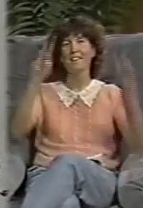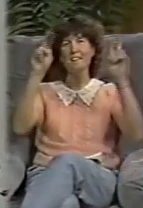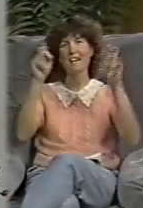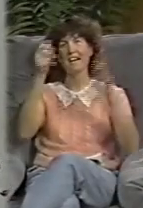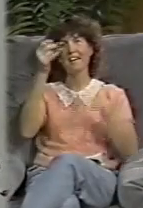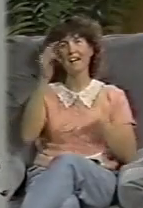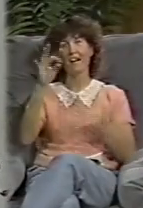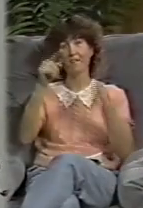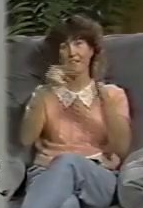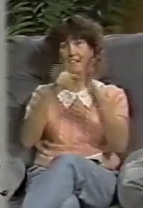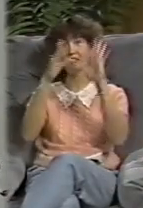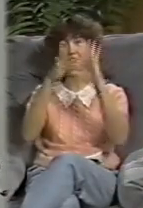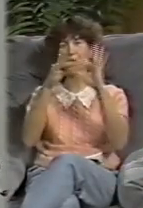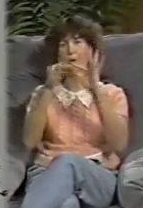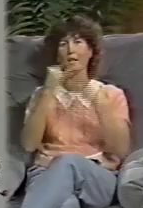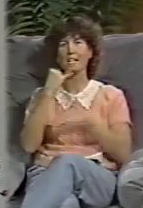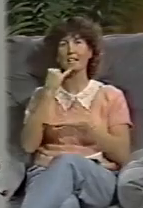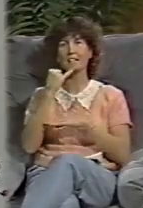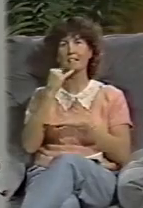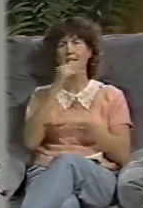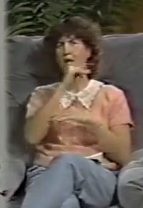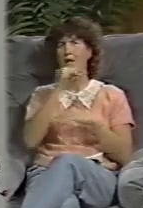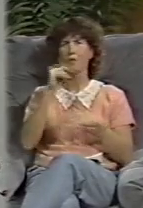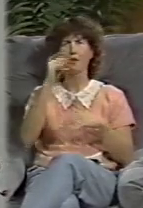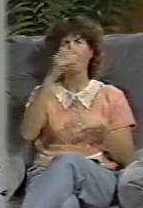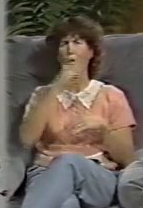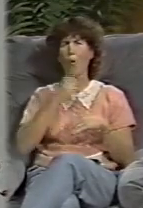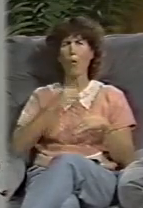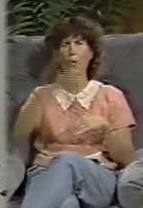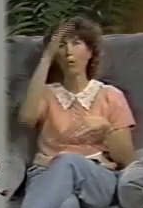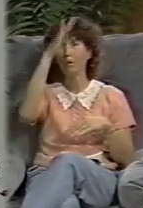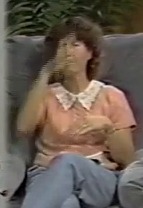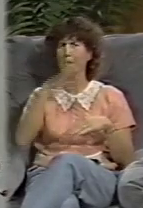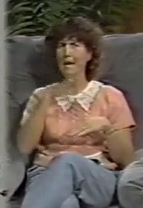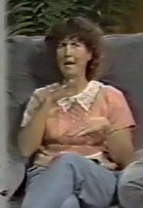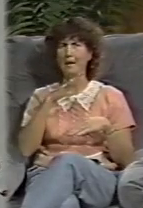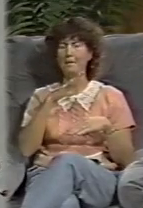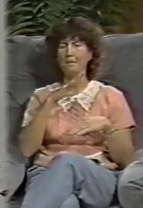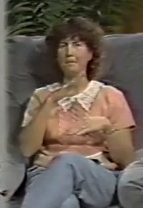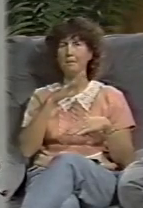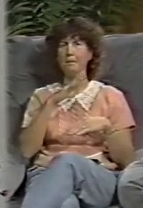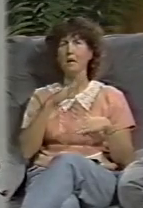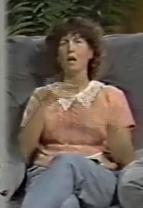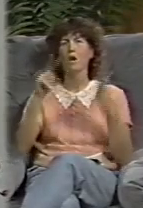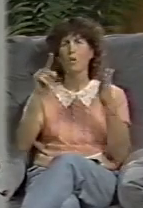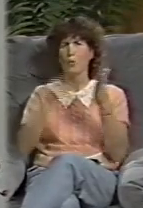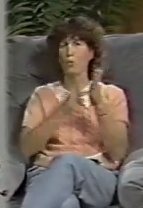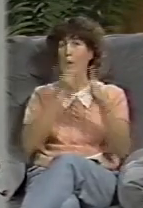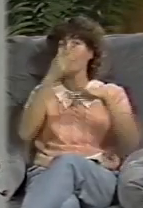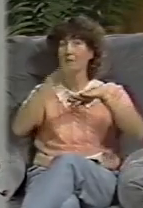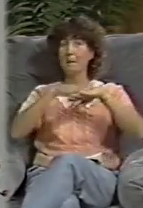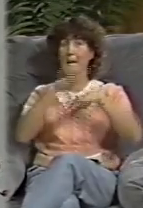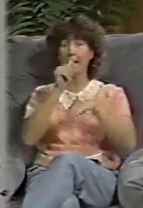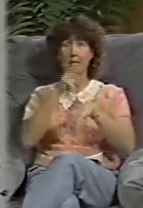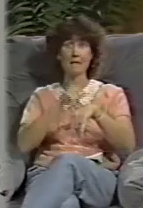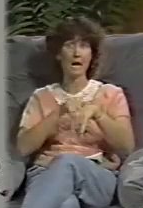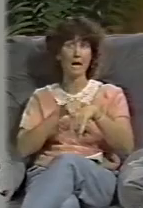The title of this story is The Old Man. Once upon a